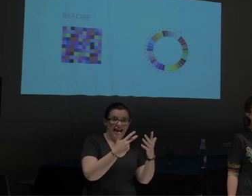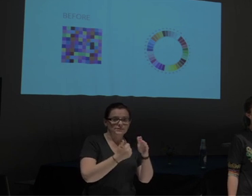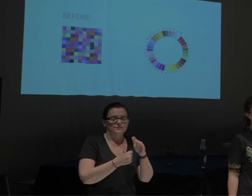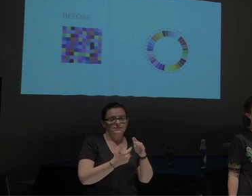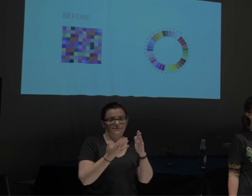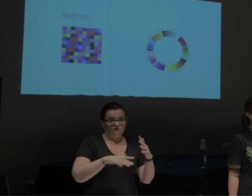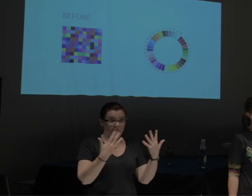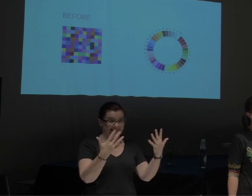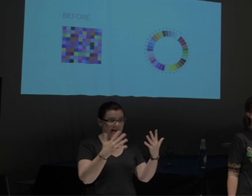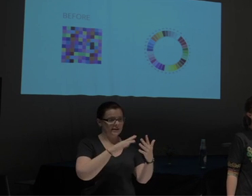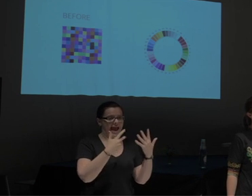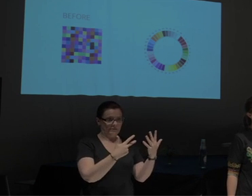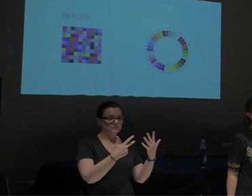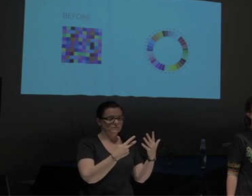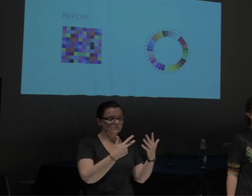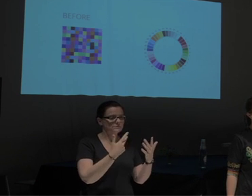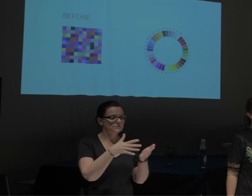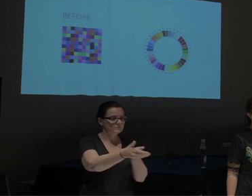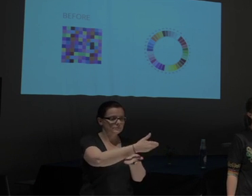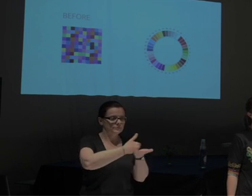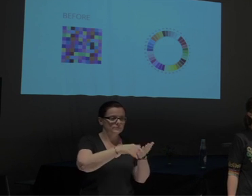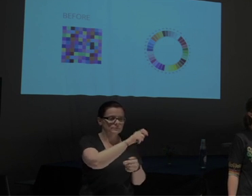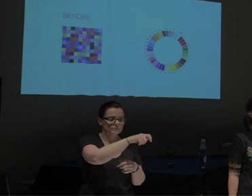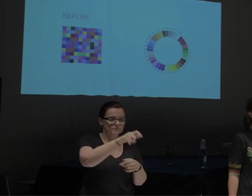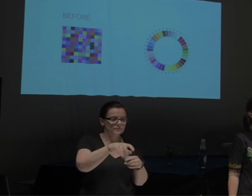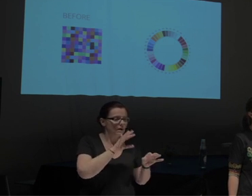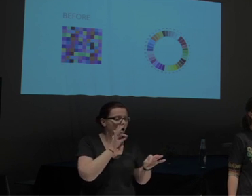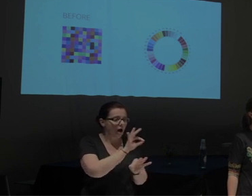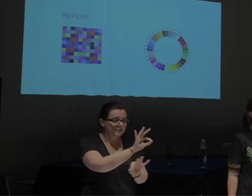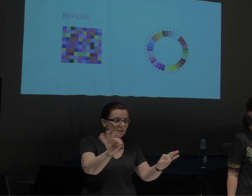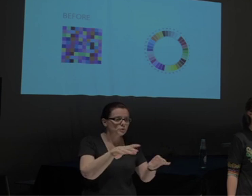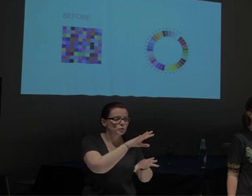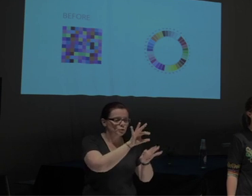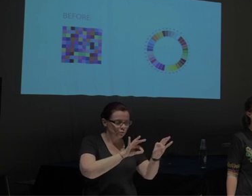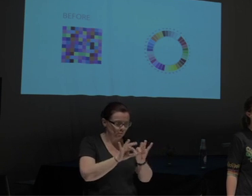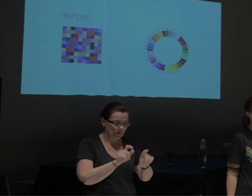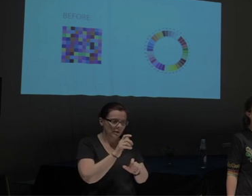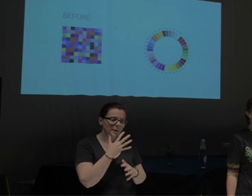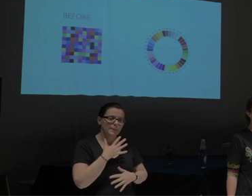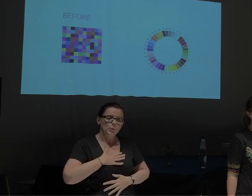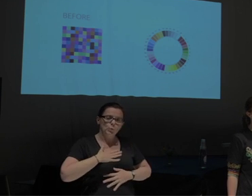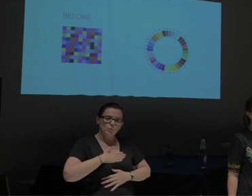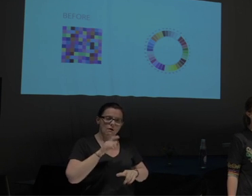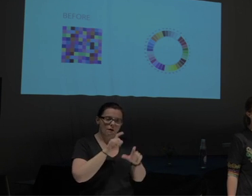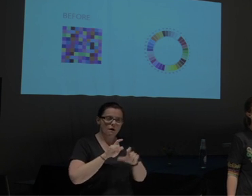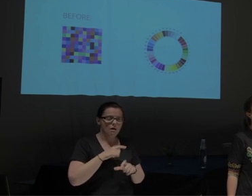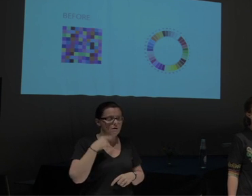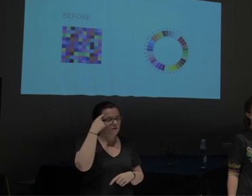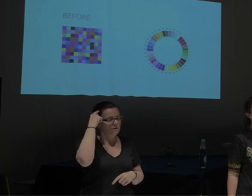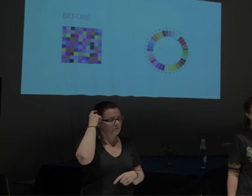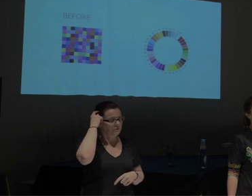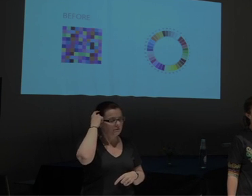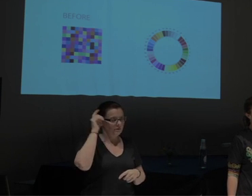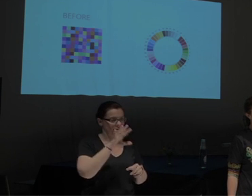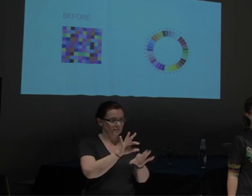of 160 patrons. I invited them to choose their mood colour intuitively